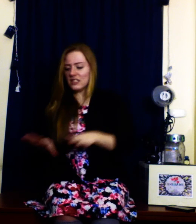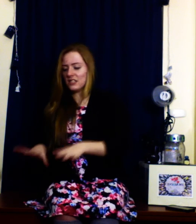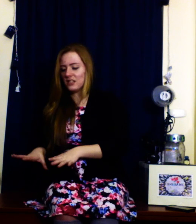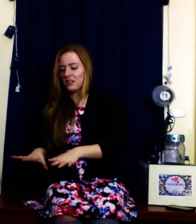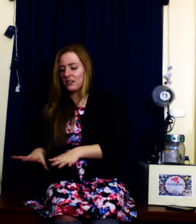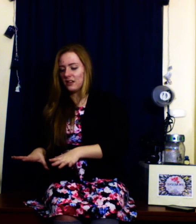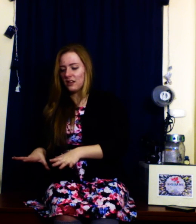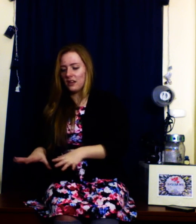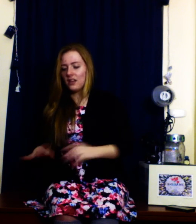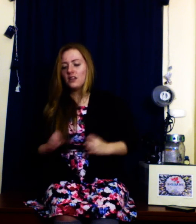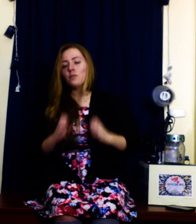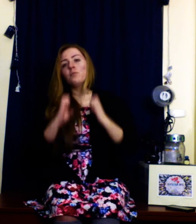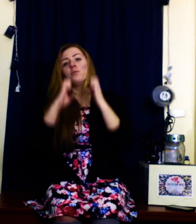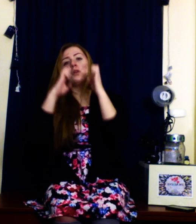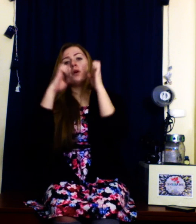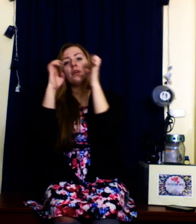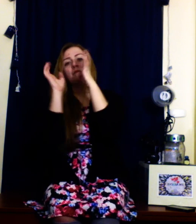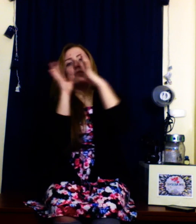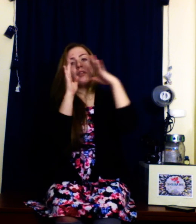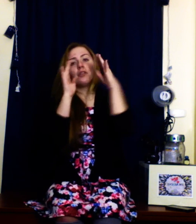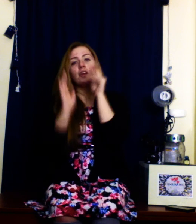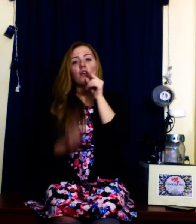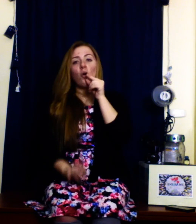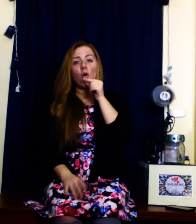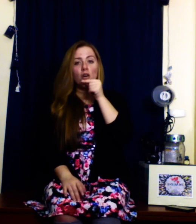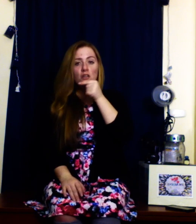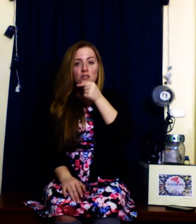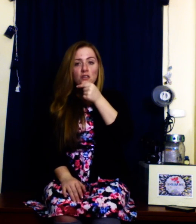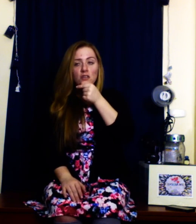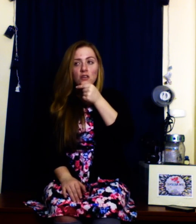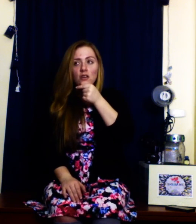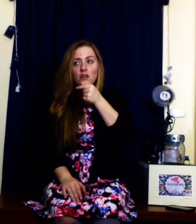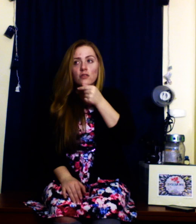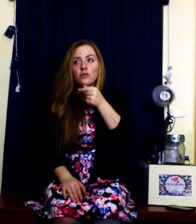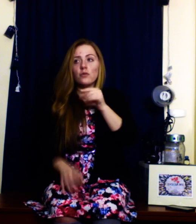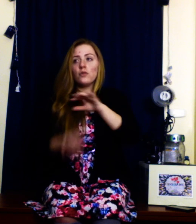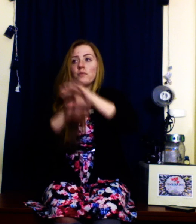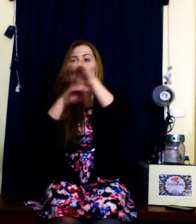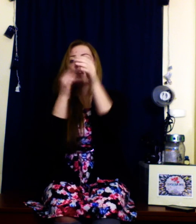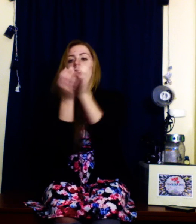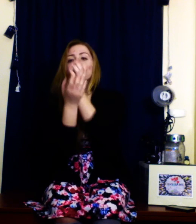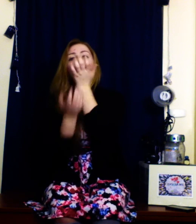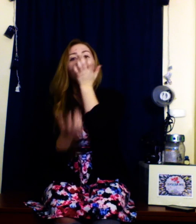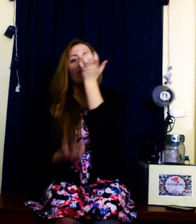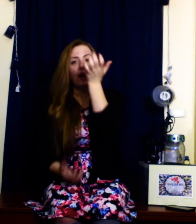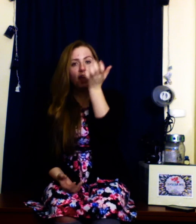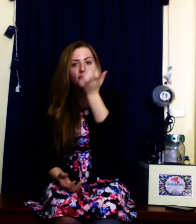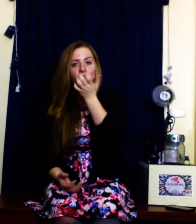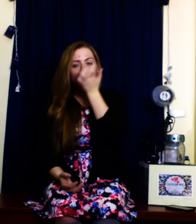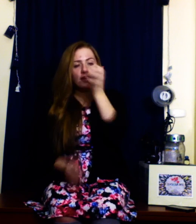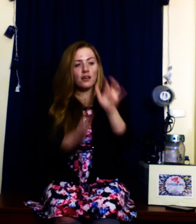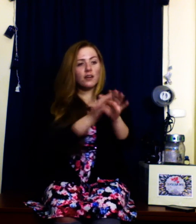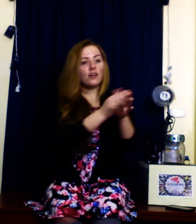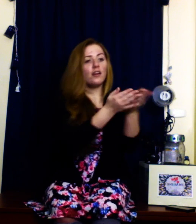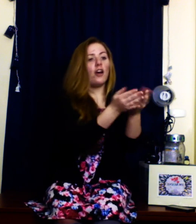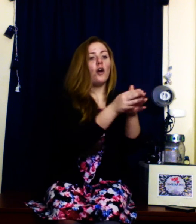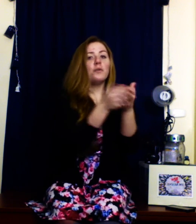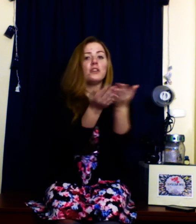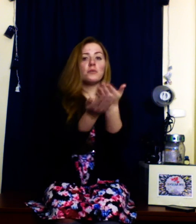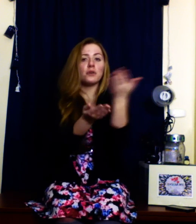easy, blowing through the thick corn, through the bales of hay, opening the